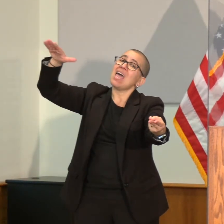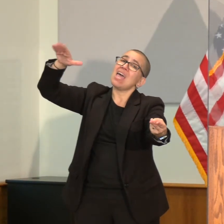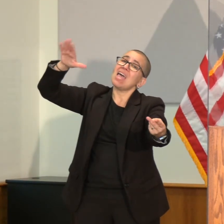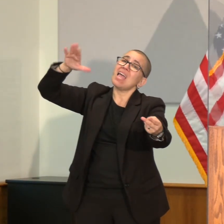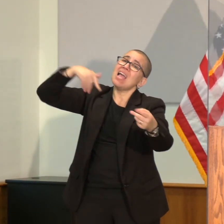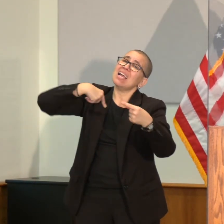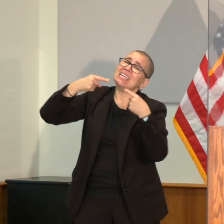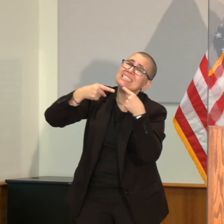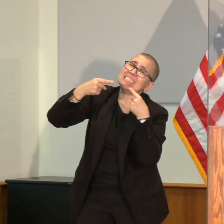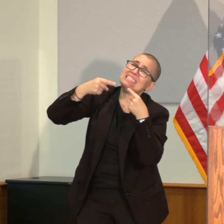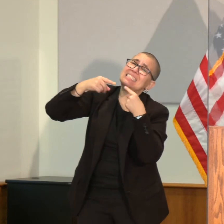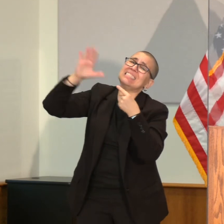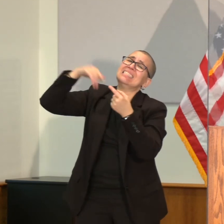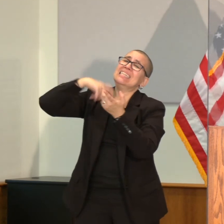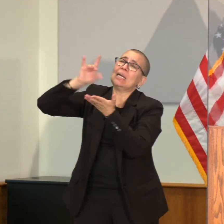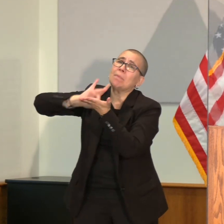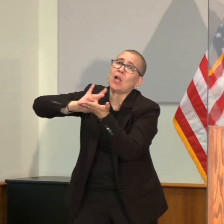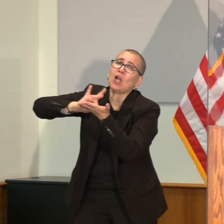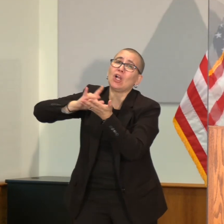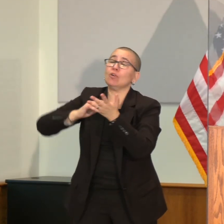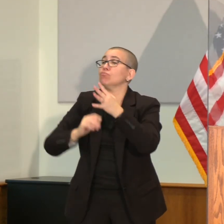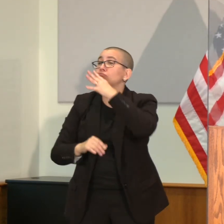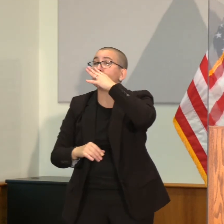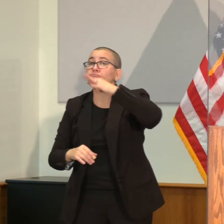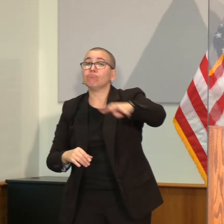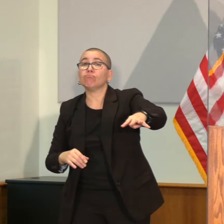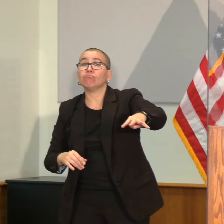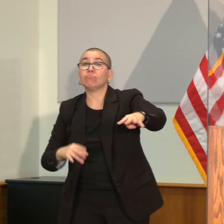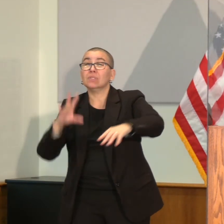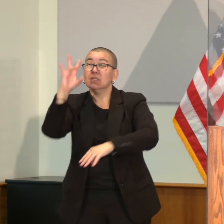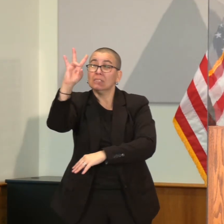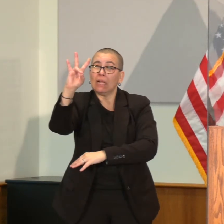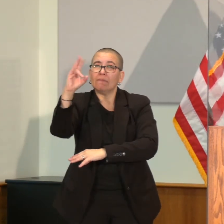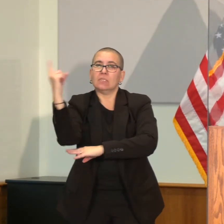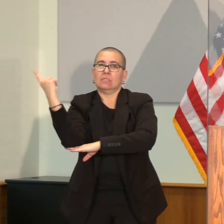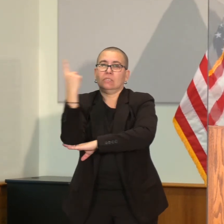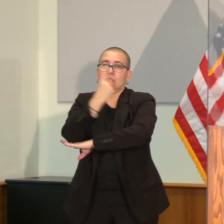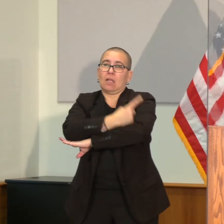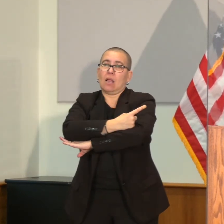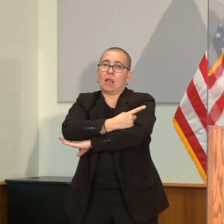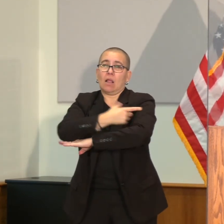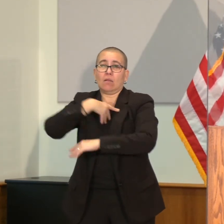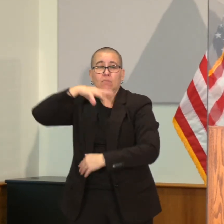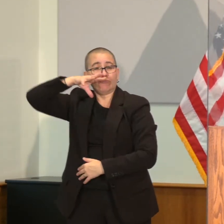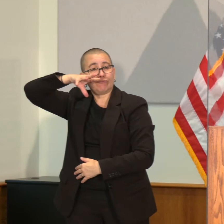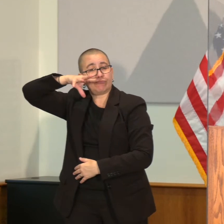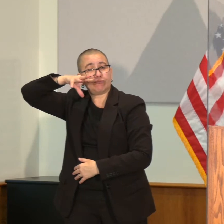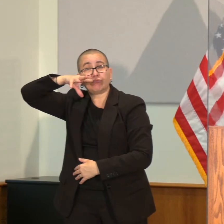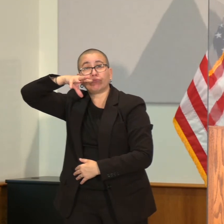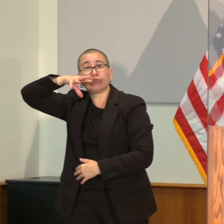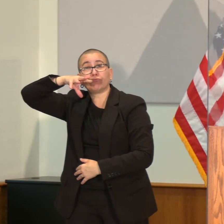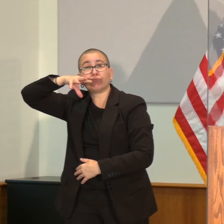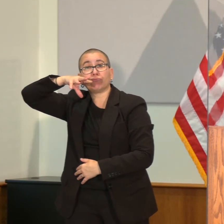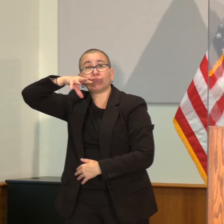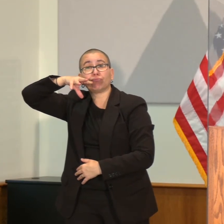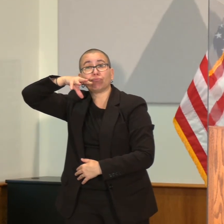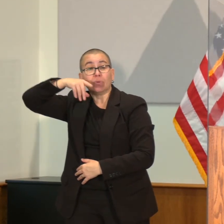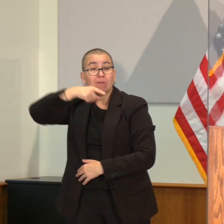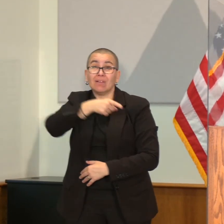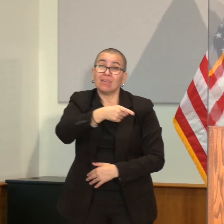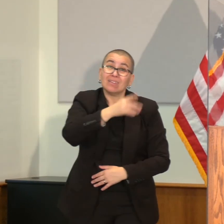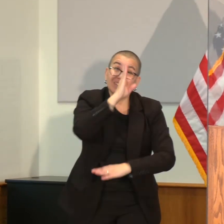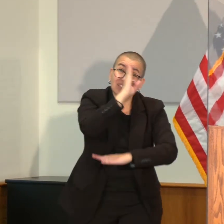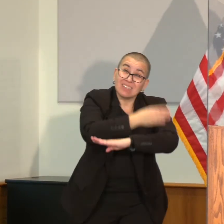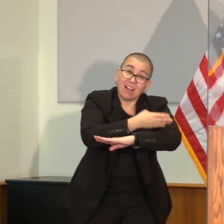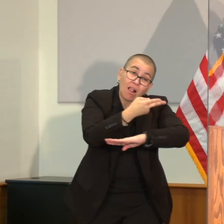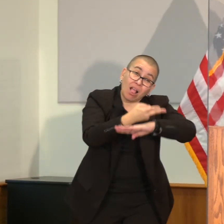nothing was done for him. He died over a 7-day period on camera in that cell by himself on the floor. So I do think we